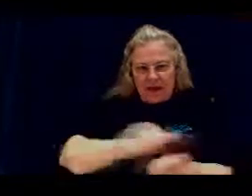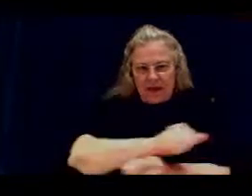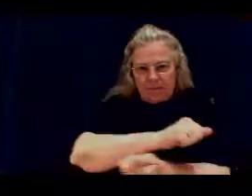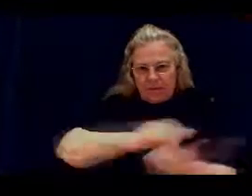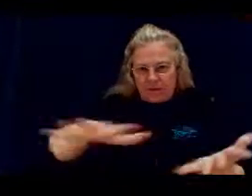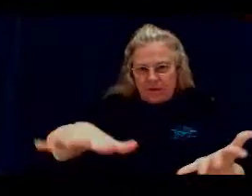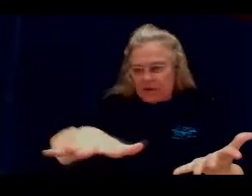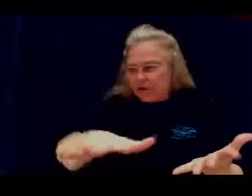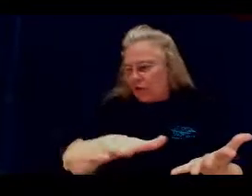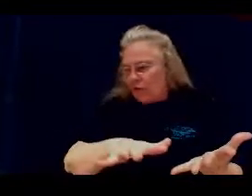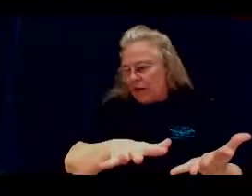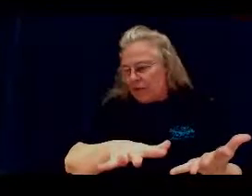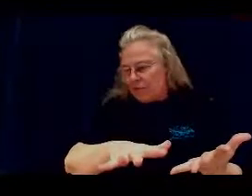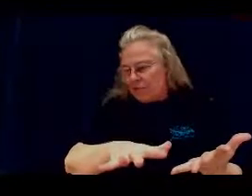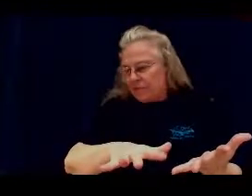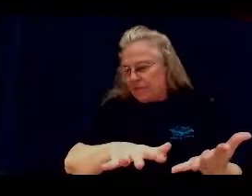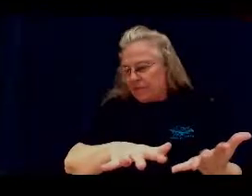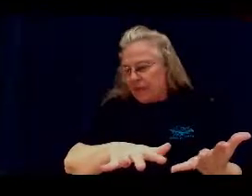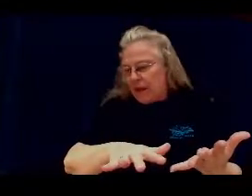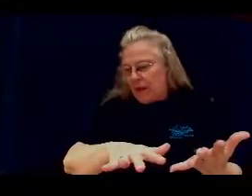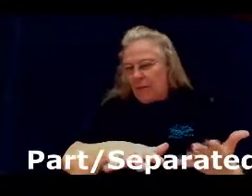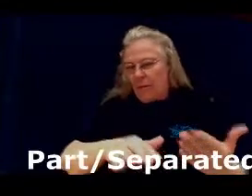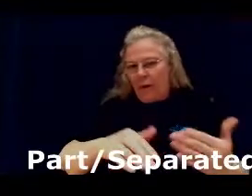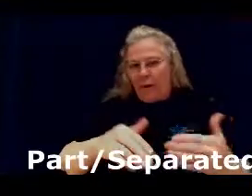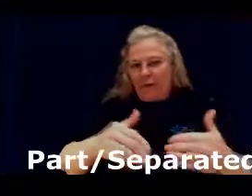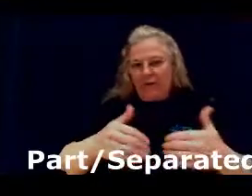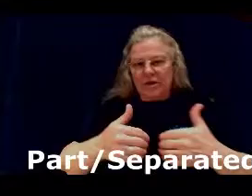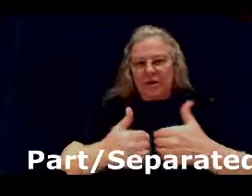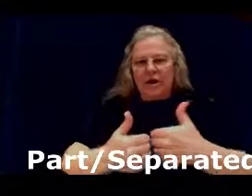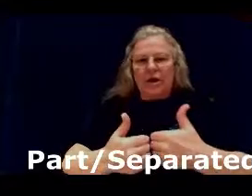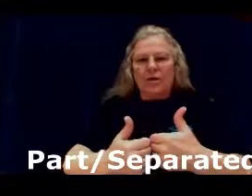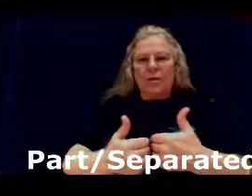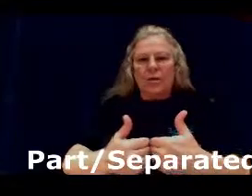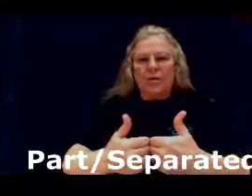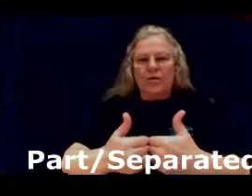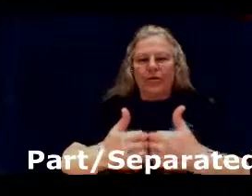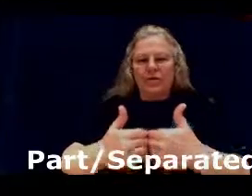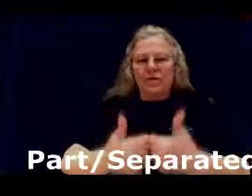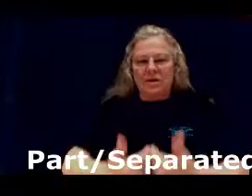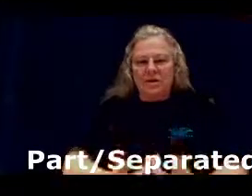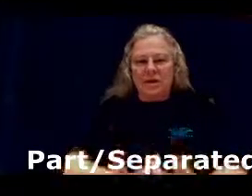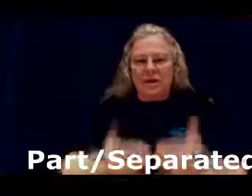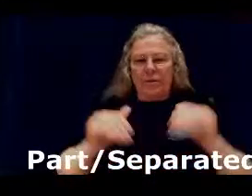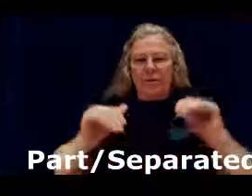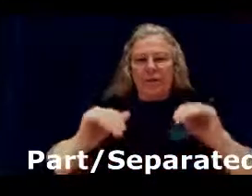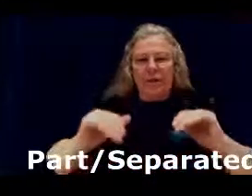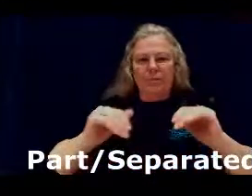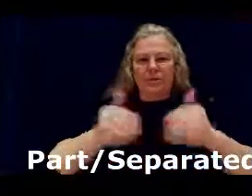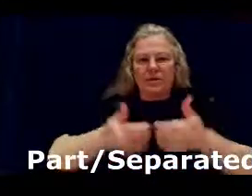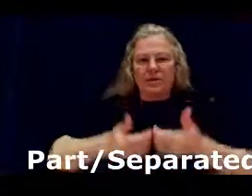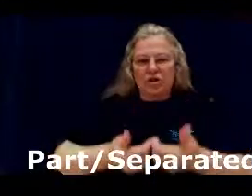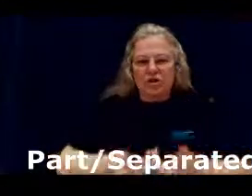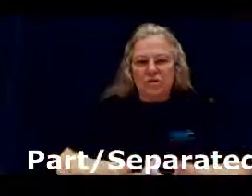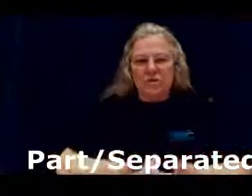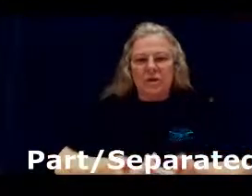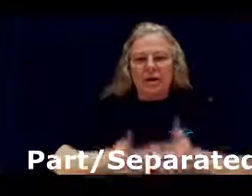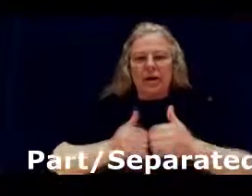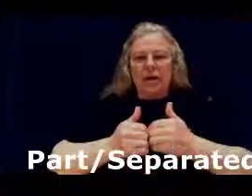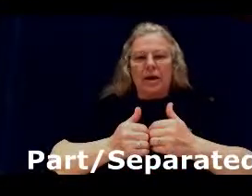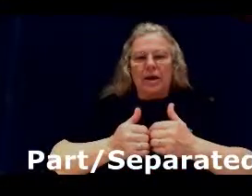time. Destroys. Part. Both hands in a bent position